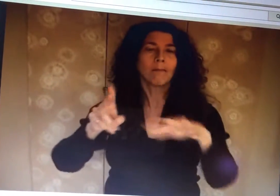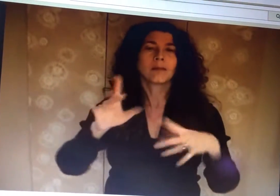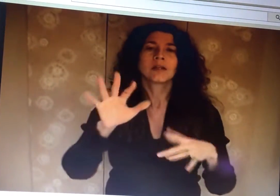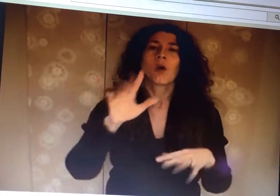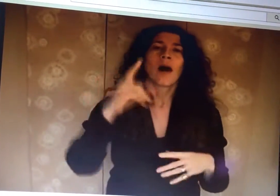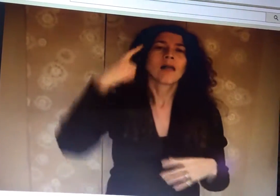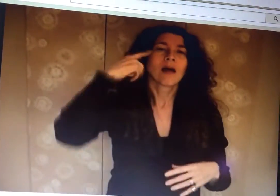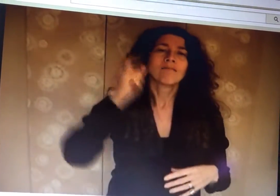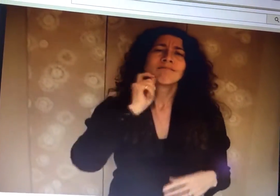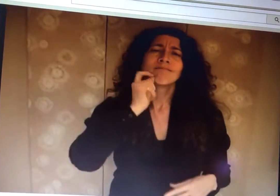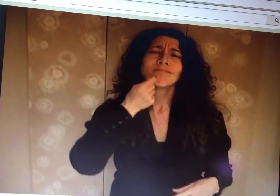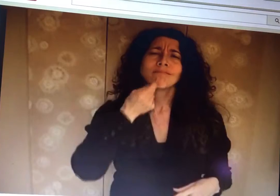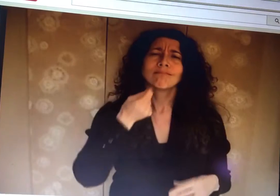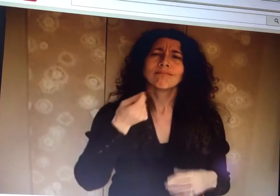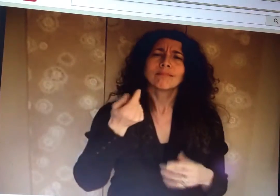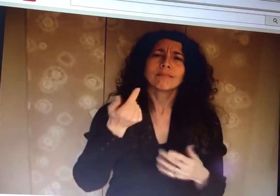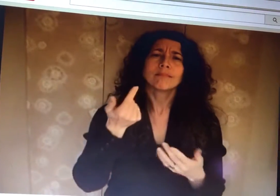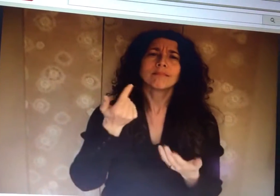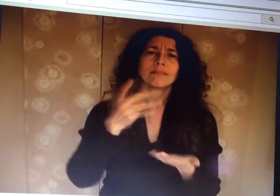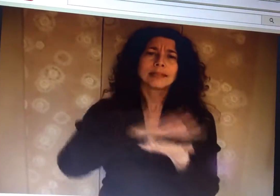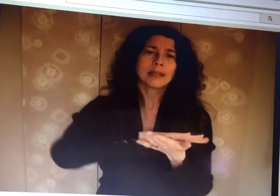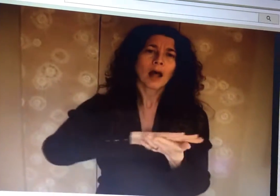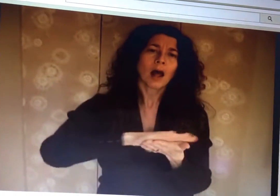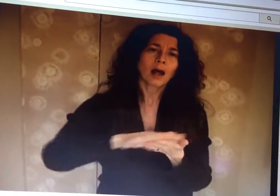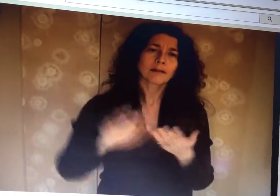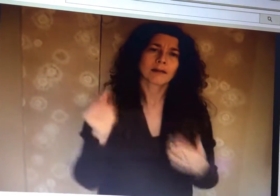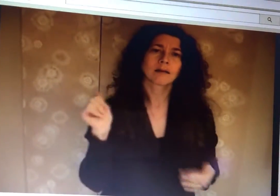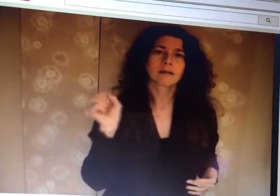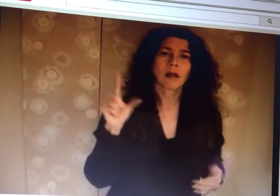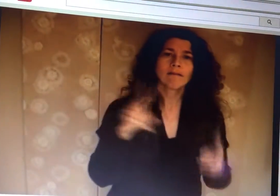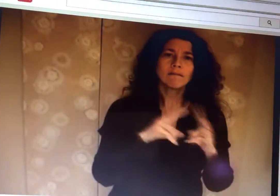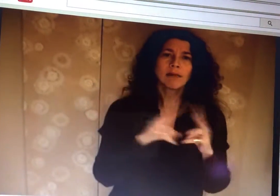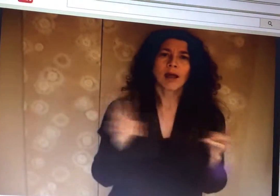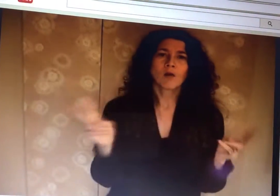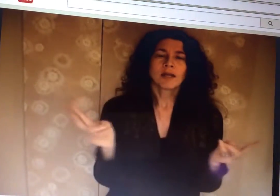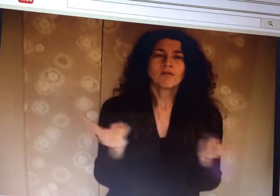temperature, to find the correlation between these items.